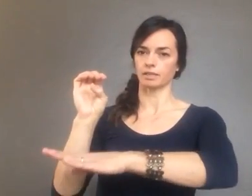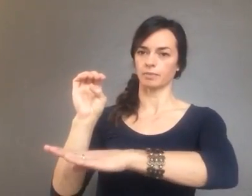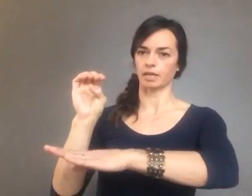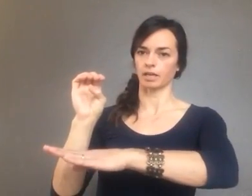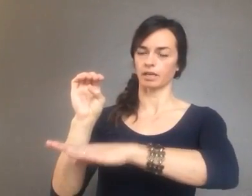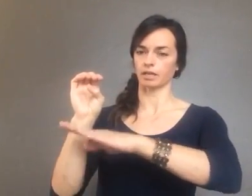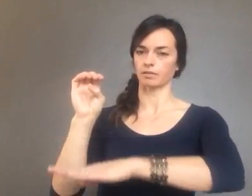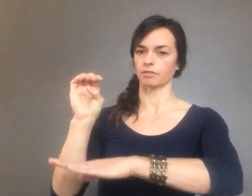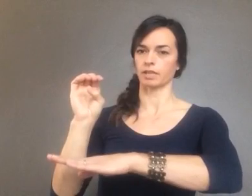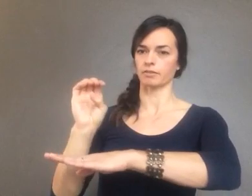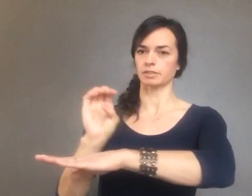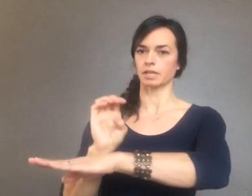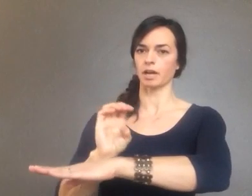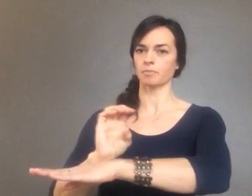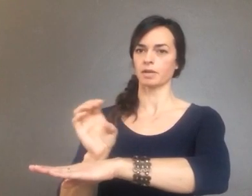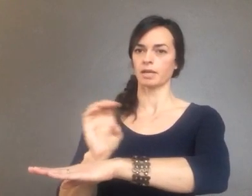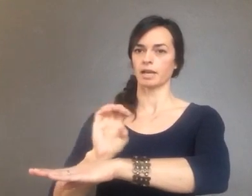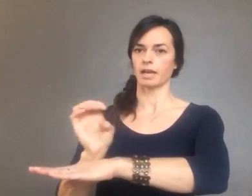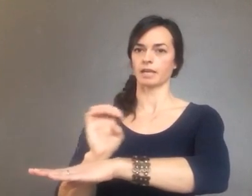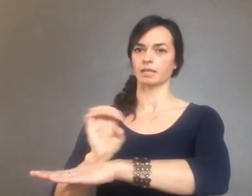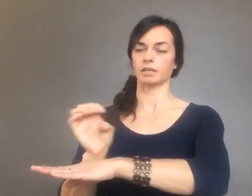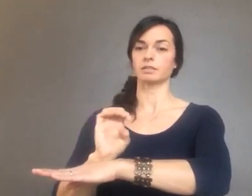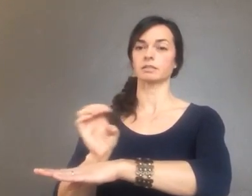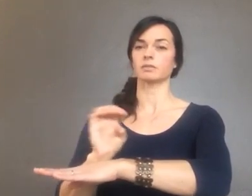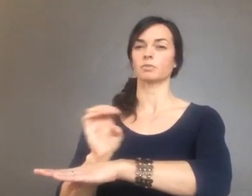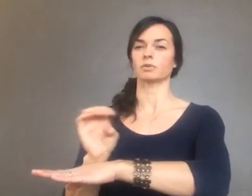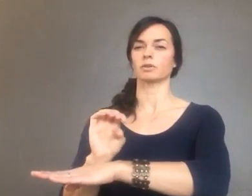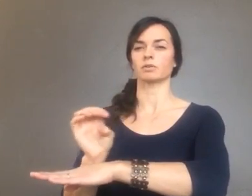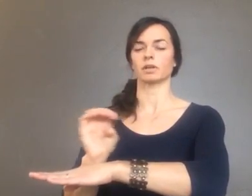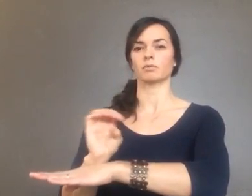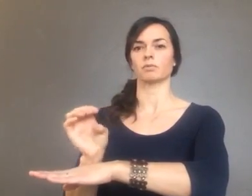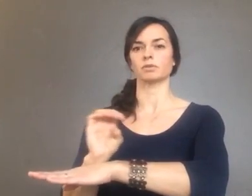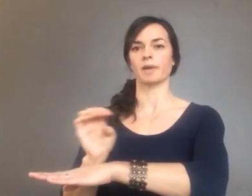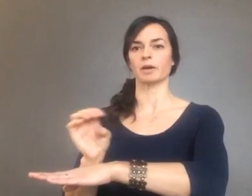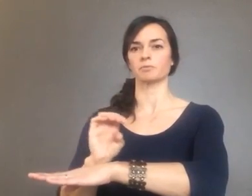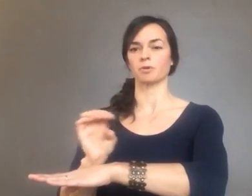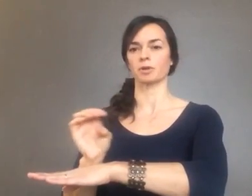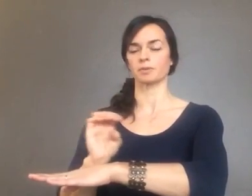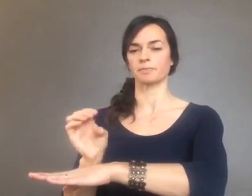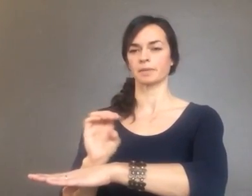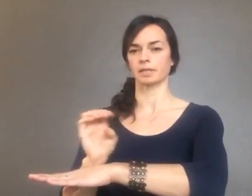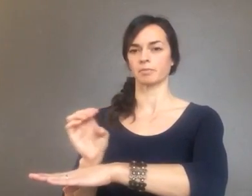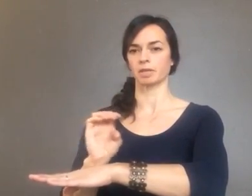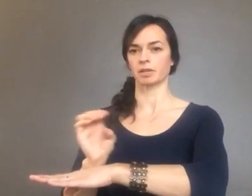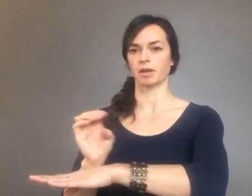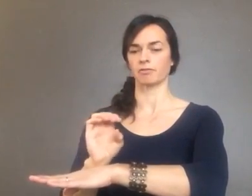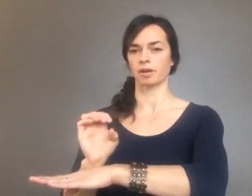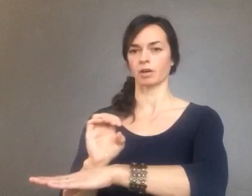you make a kind of a level top, and it kind of goes back and forth in the middle there for